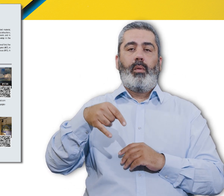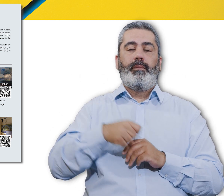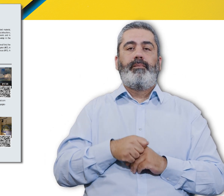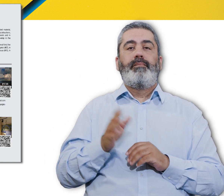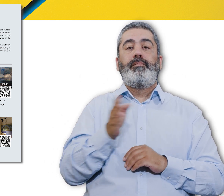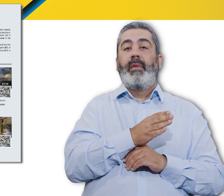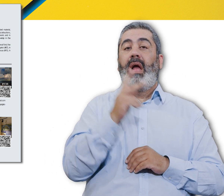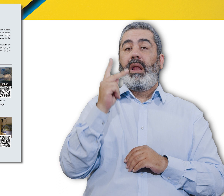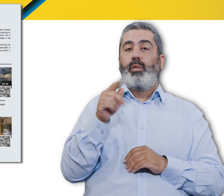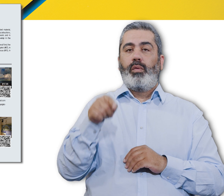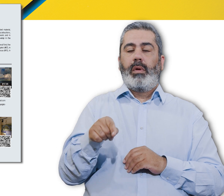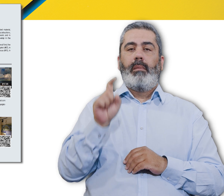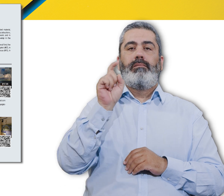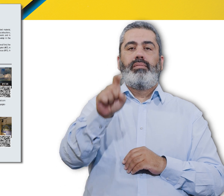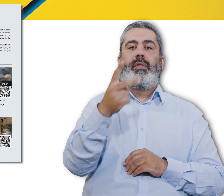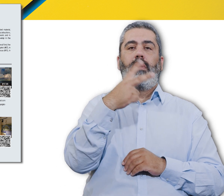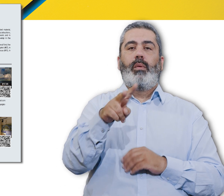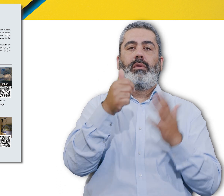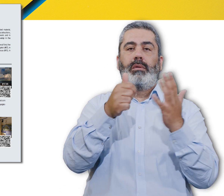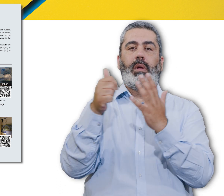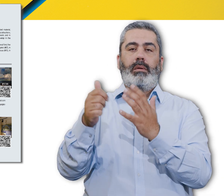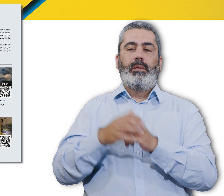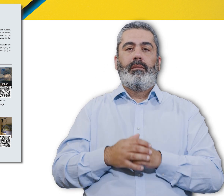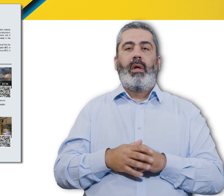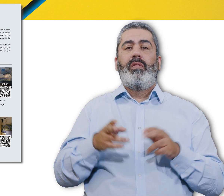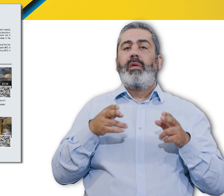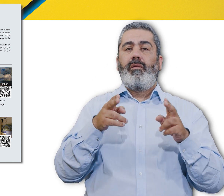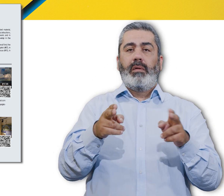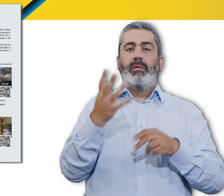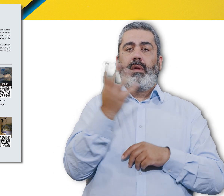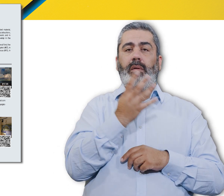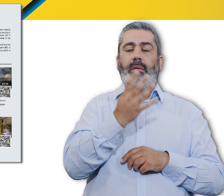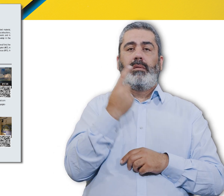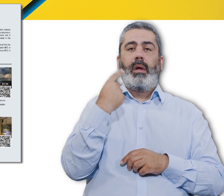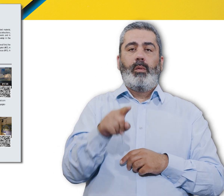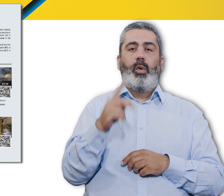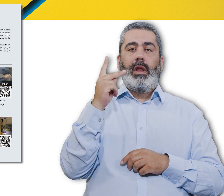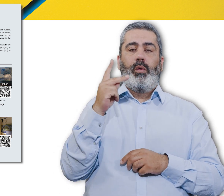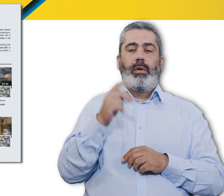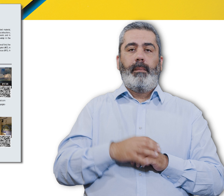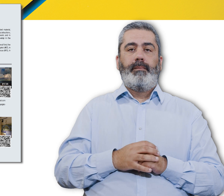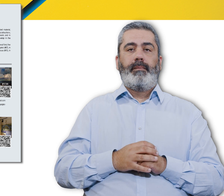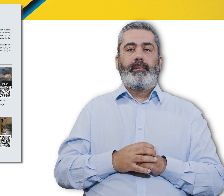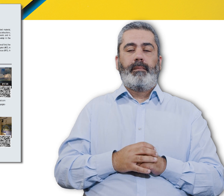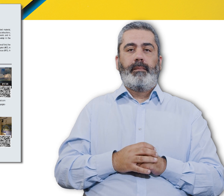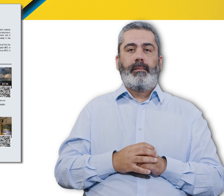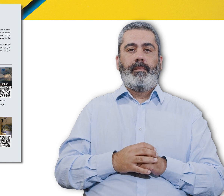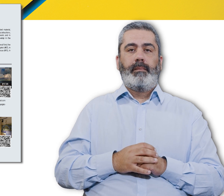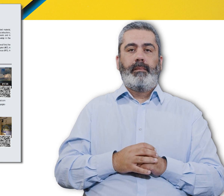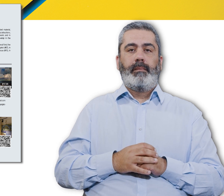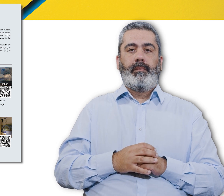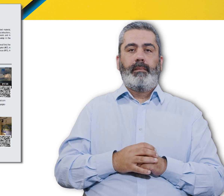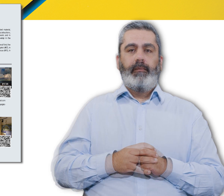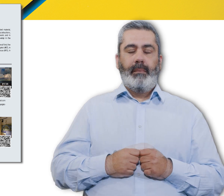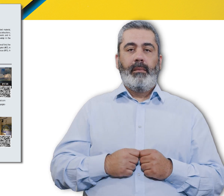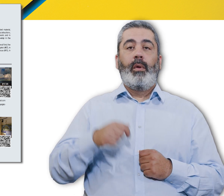kpvoussas@gmail.com. Address 44,014 Vavouza, Clydonia, number 267. Address